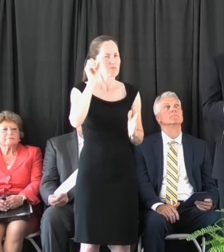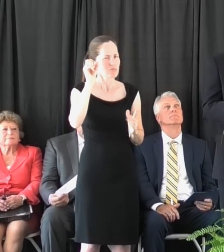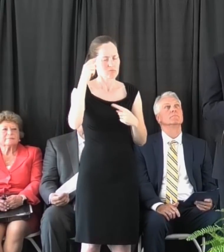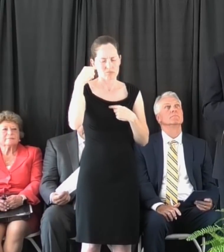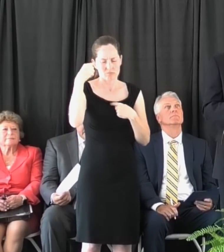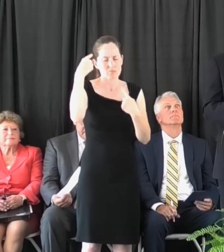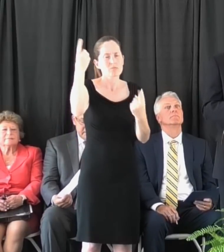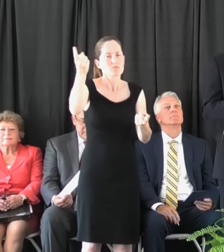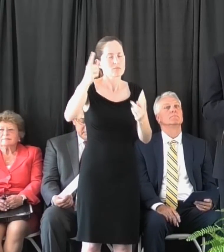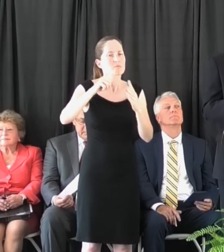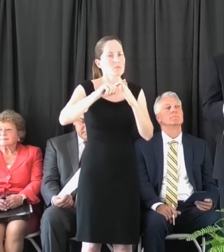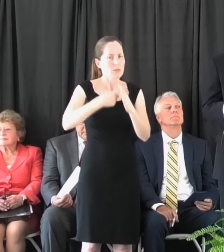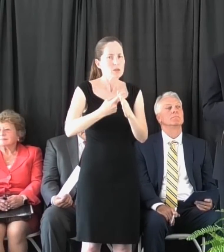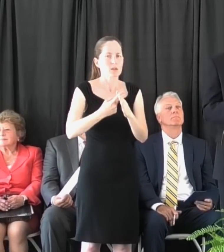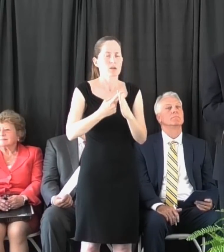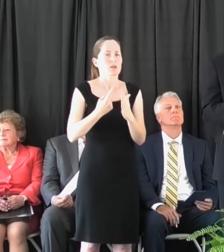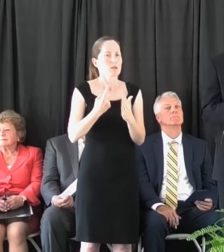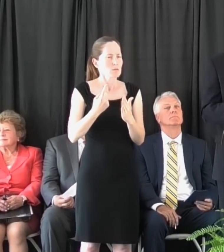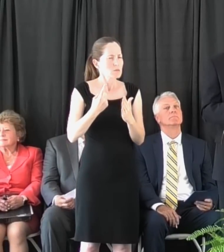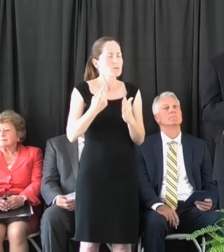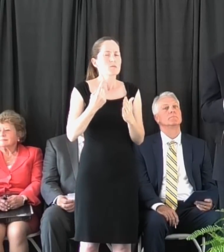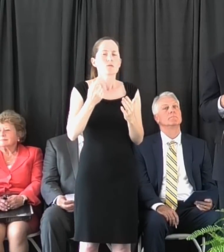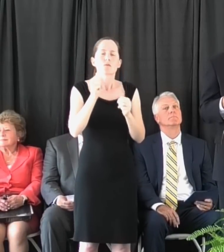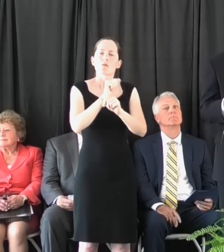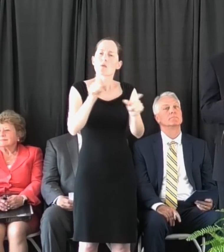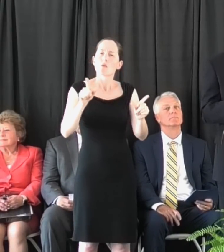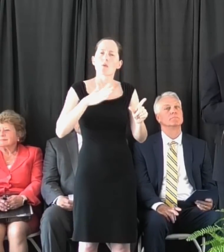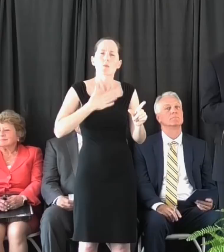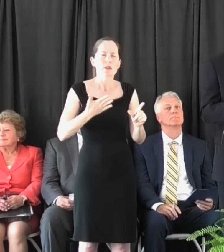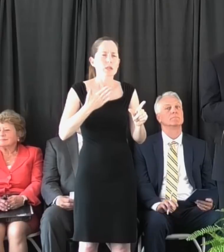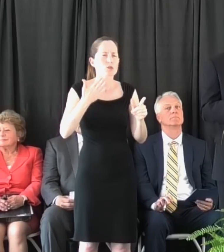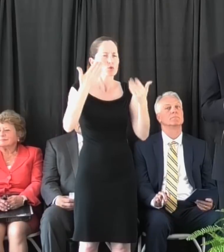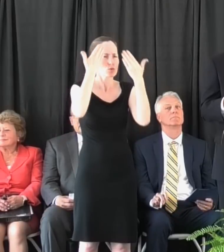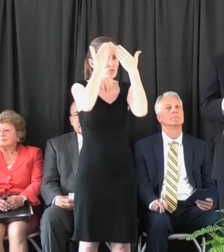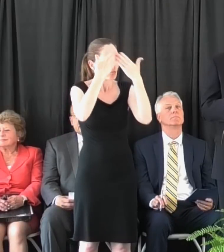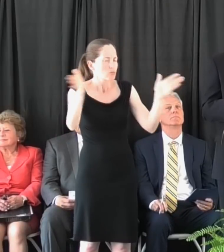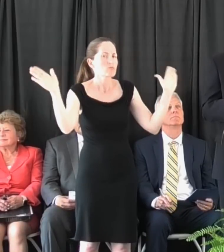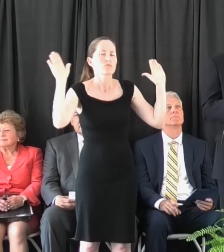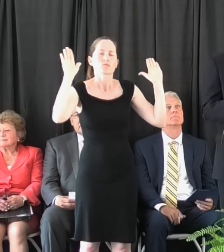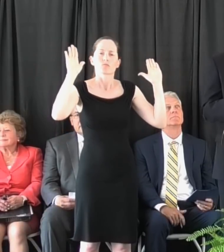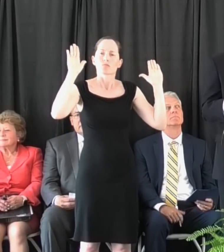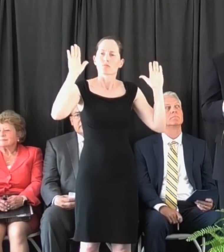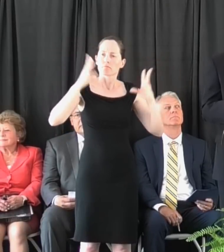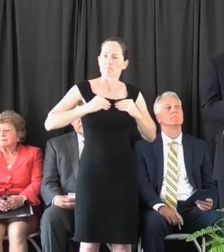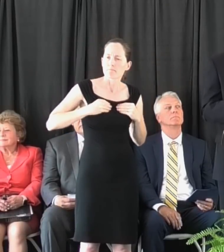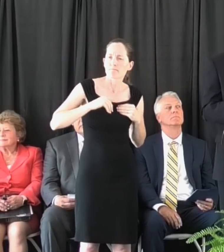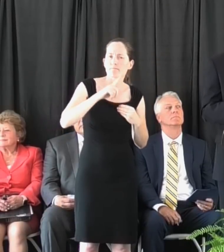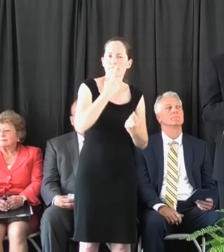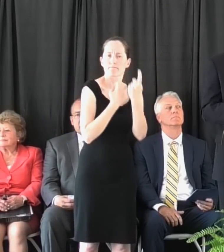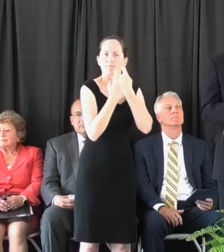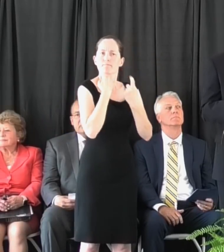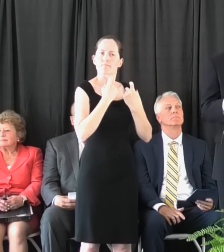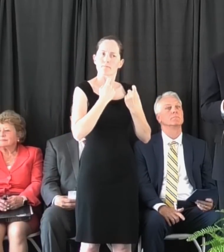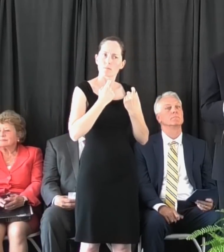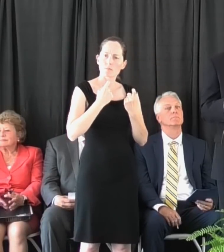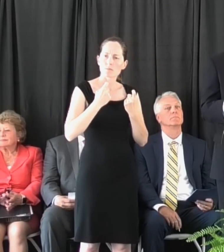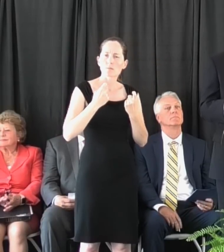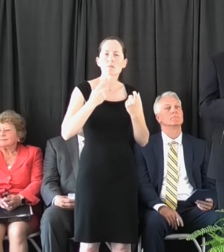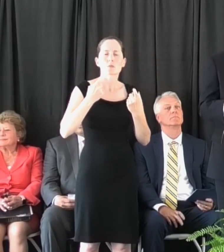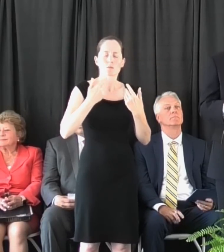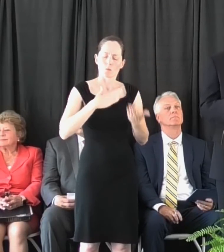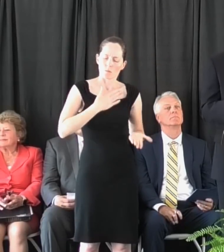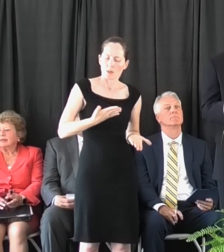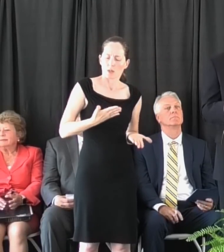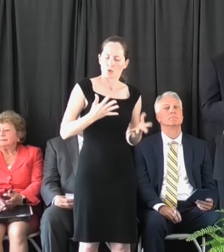absolute open book. Everybody is willing to undertake questions, be open to suggestions, and